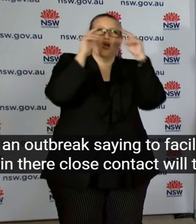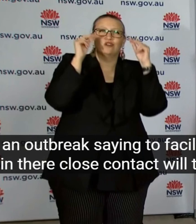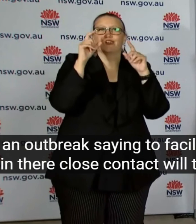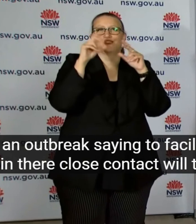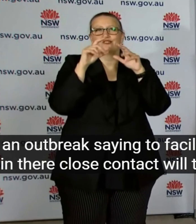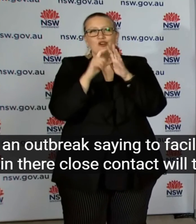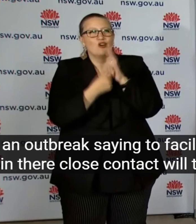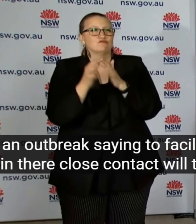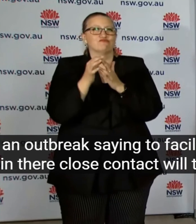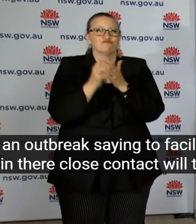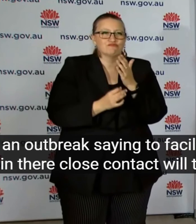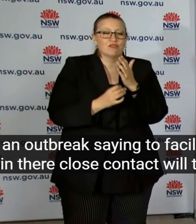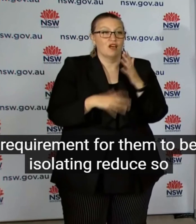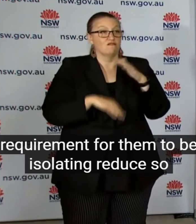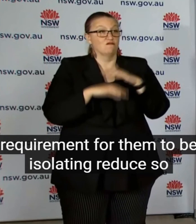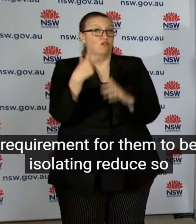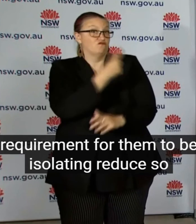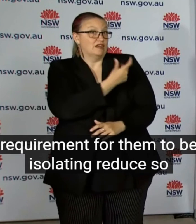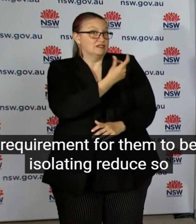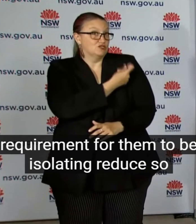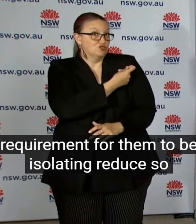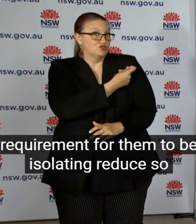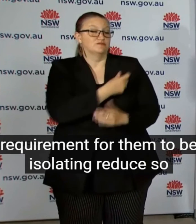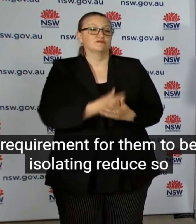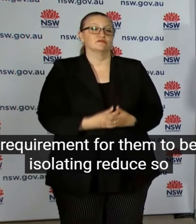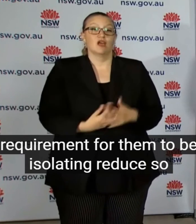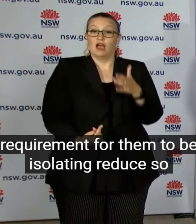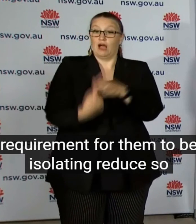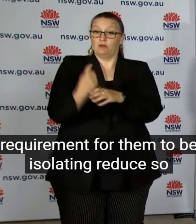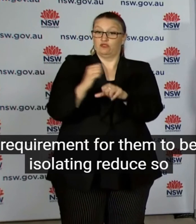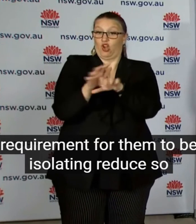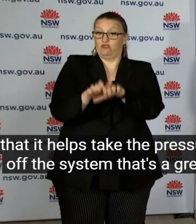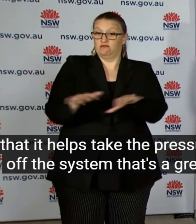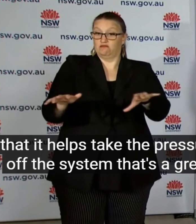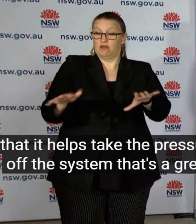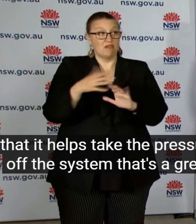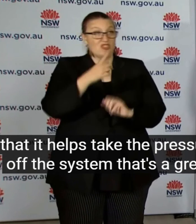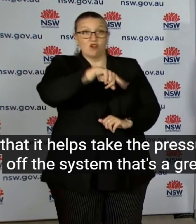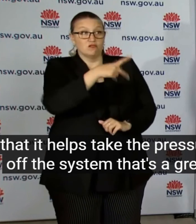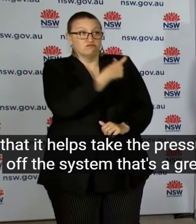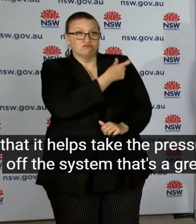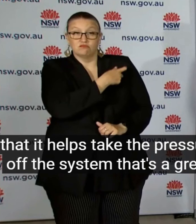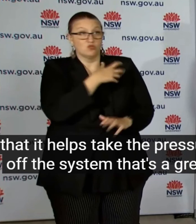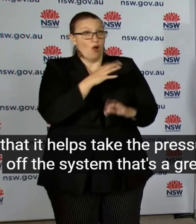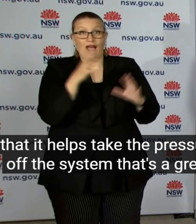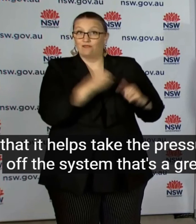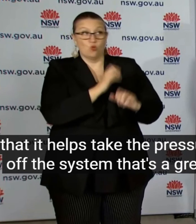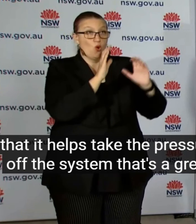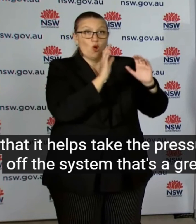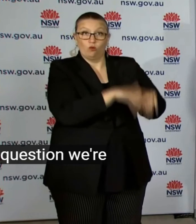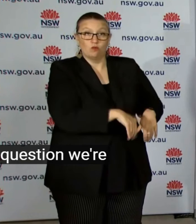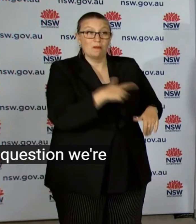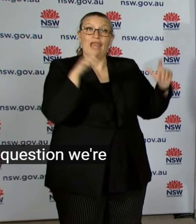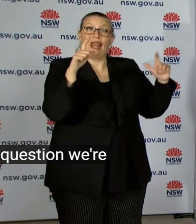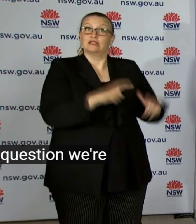to be isolating reduce so that it helps take the pressure off the system? Yeah, that's a great question. We're looking at the moment